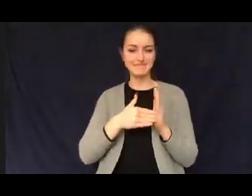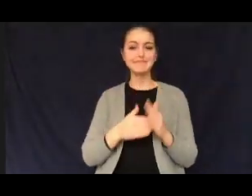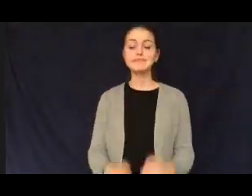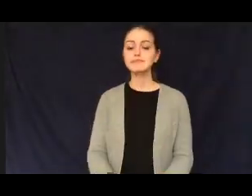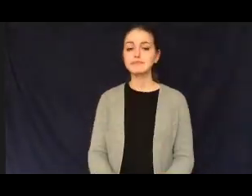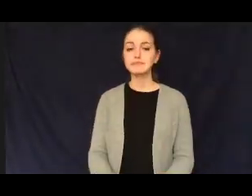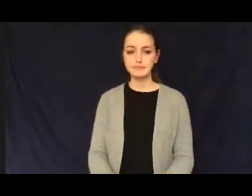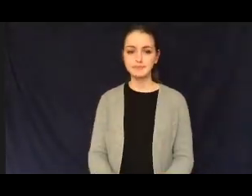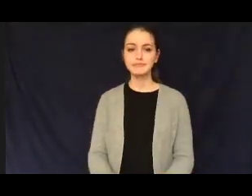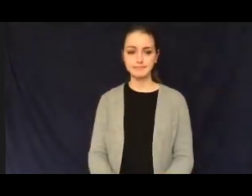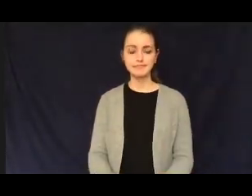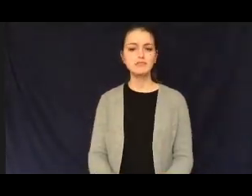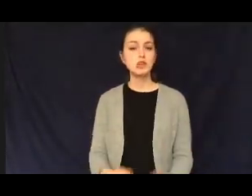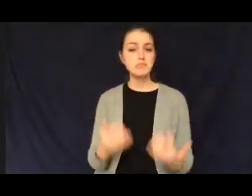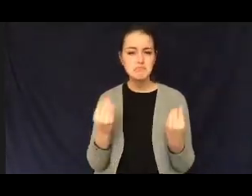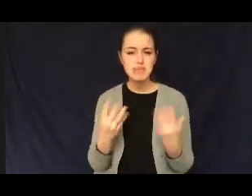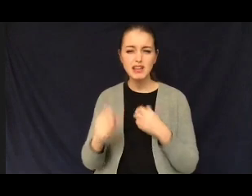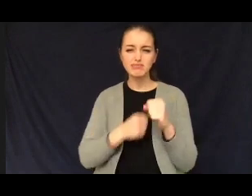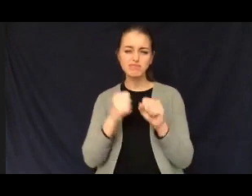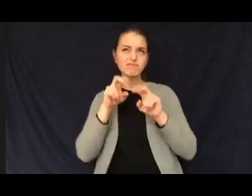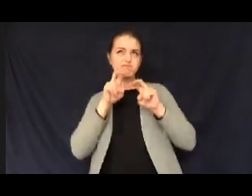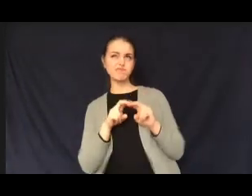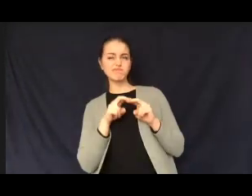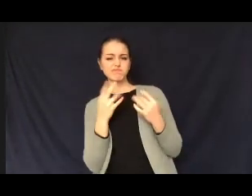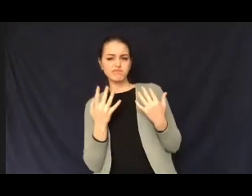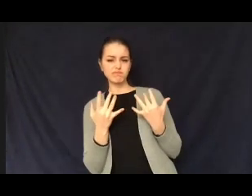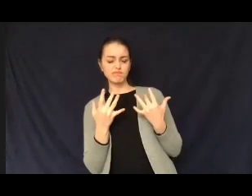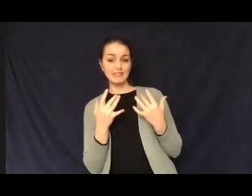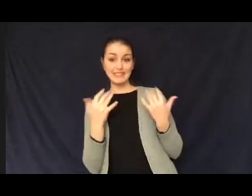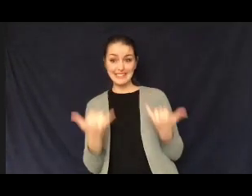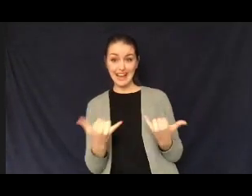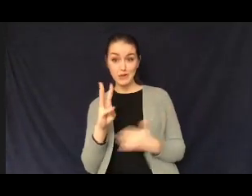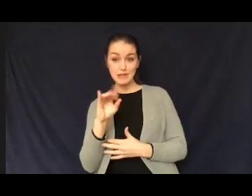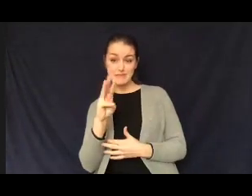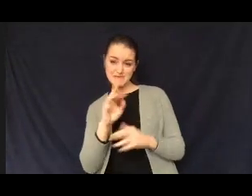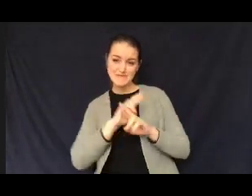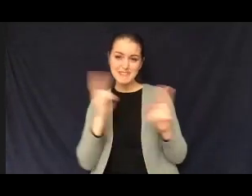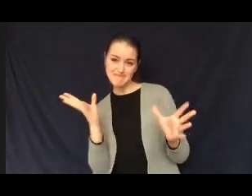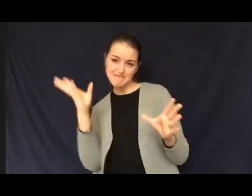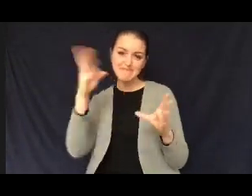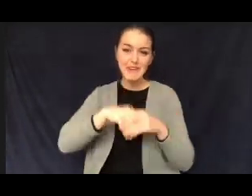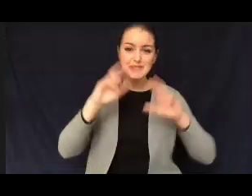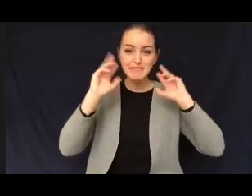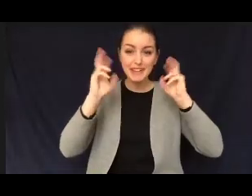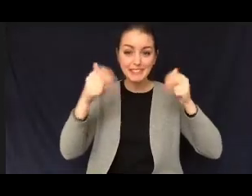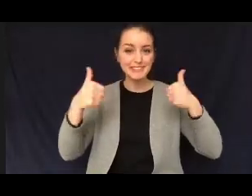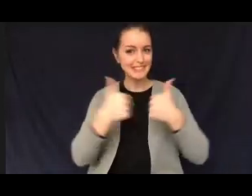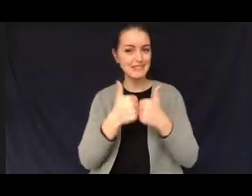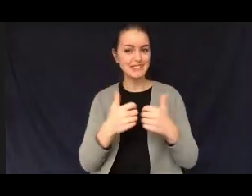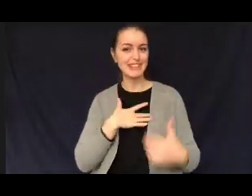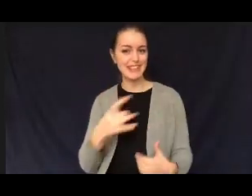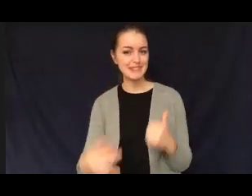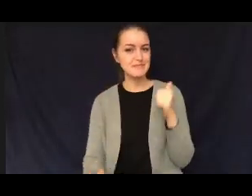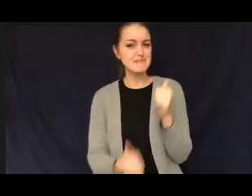After years of sitting on the sidelines, Wilma couldn't wait to throw herself into basketball, the game she had most liked to